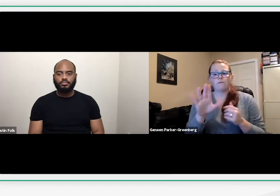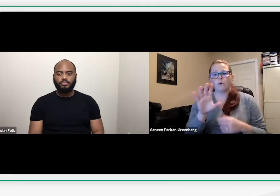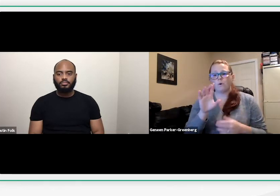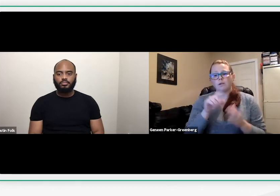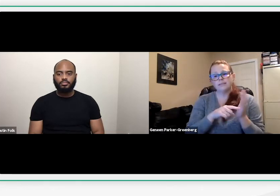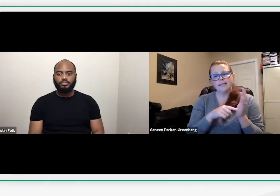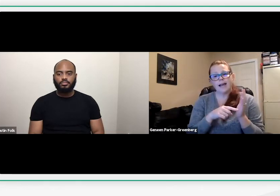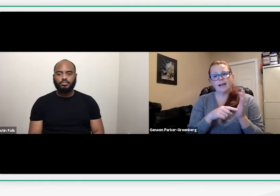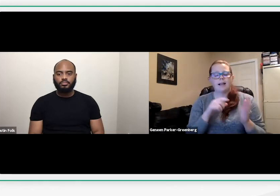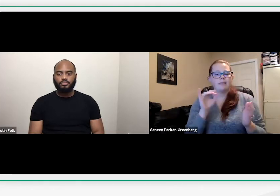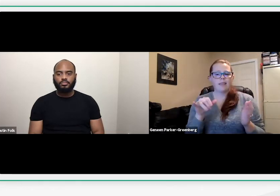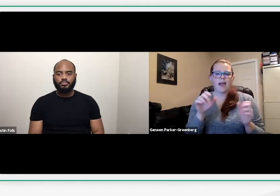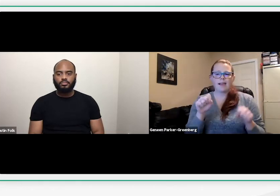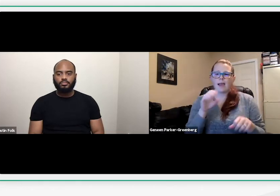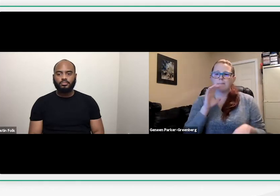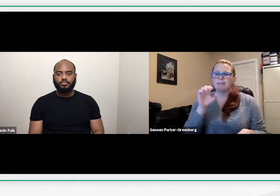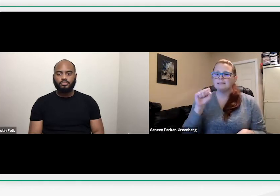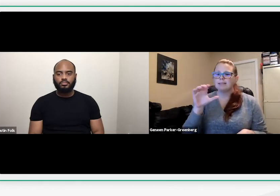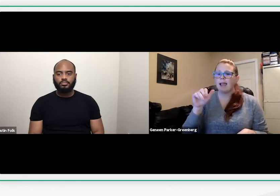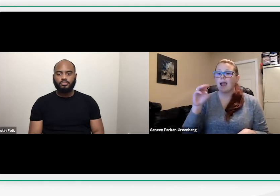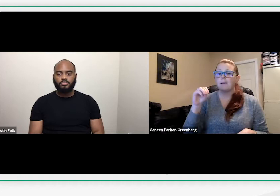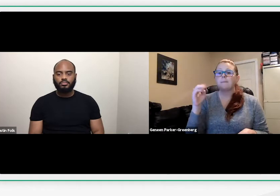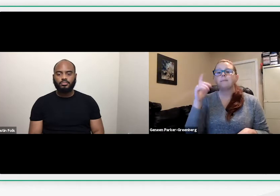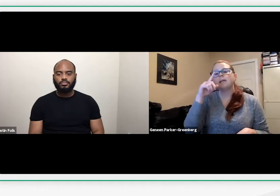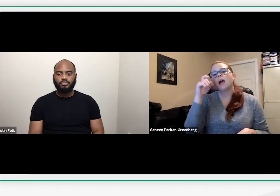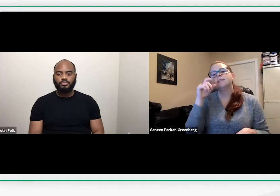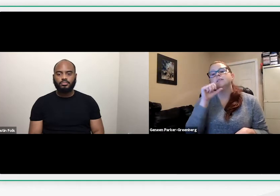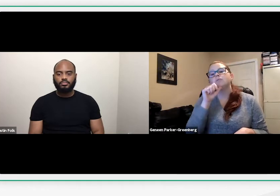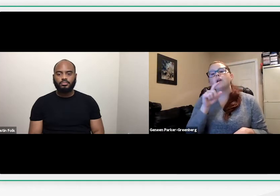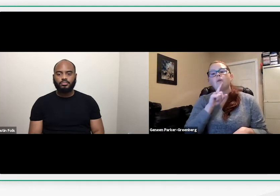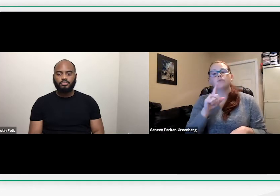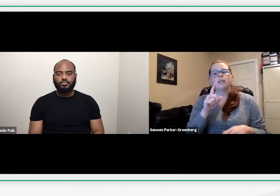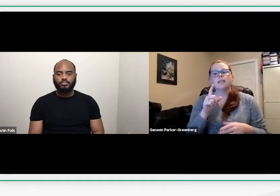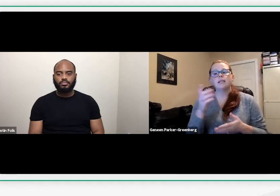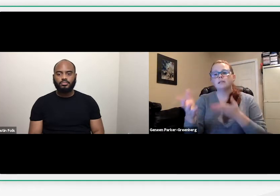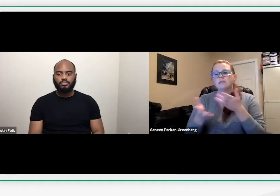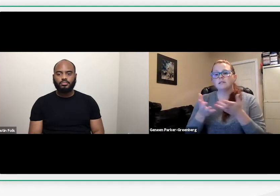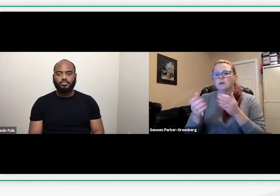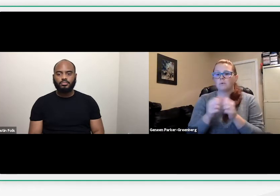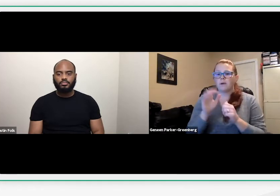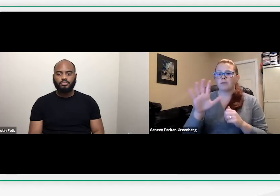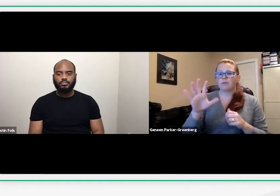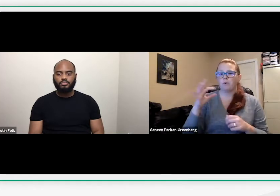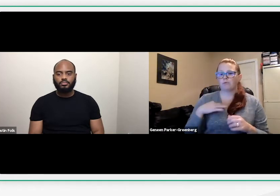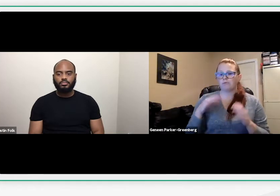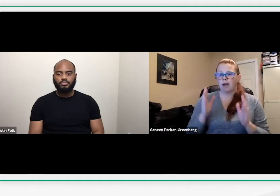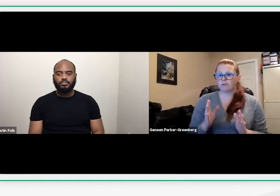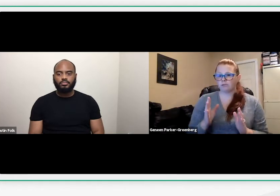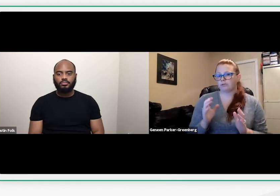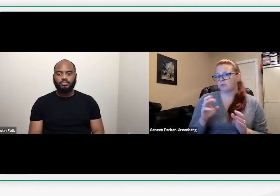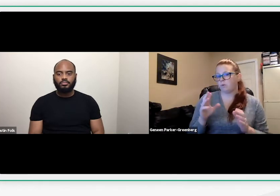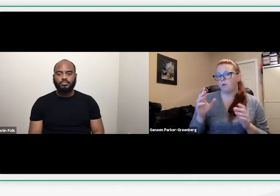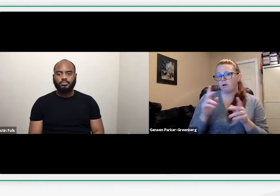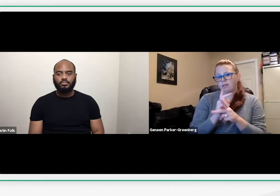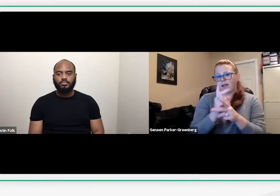saying that they can help you resolve your debt. And that can be a scam because